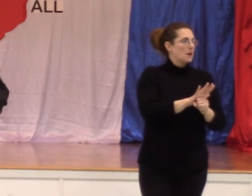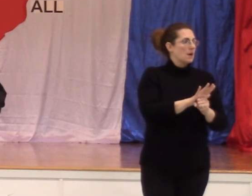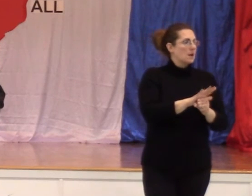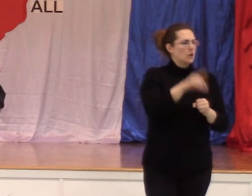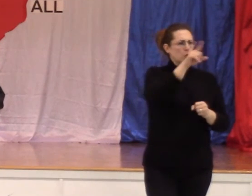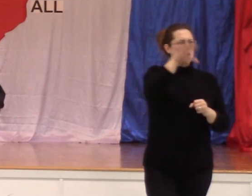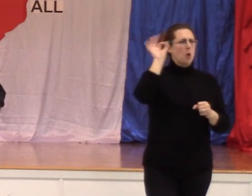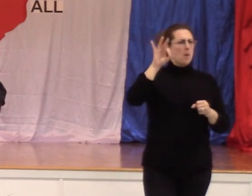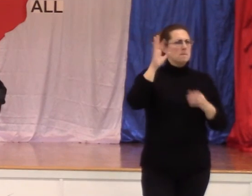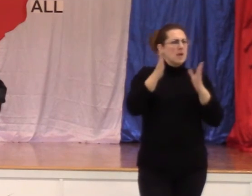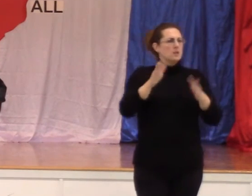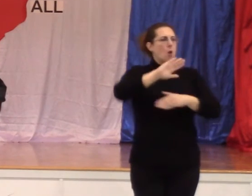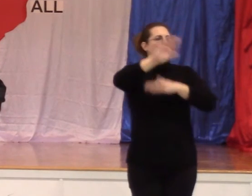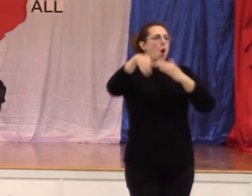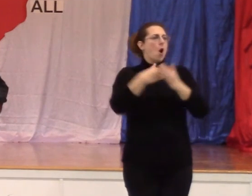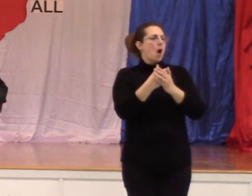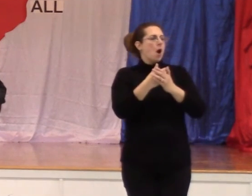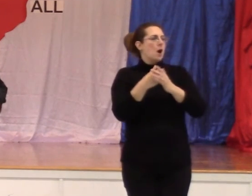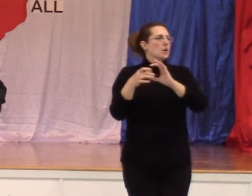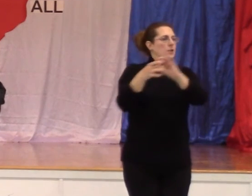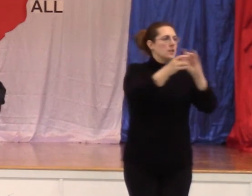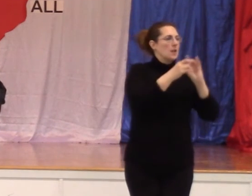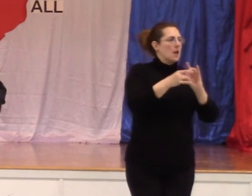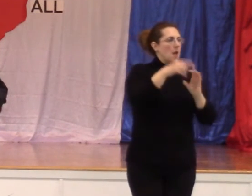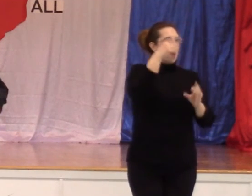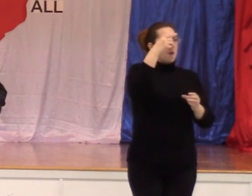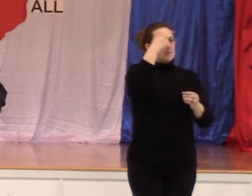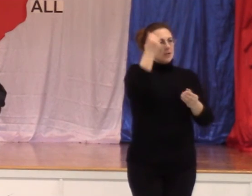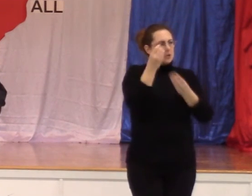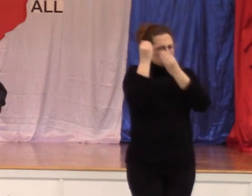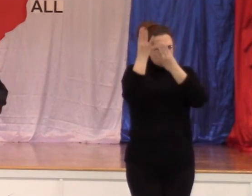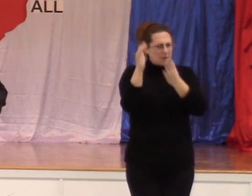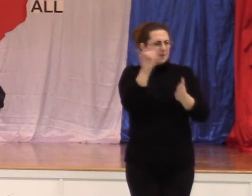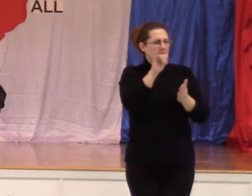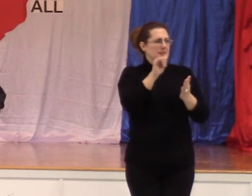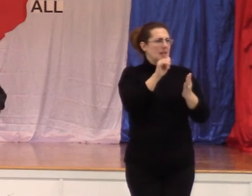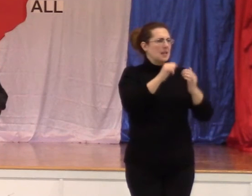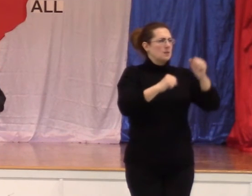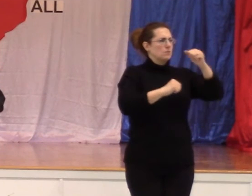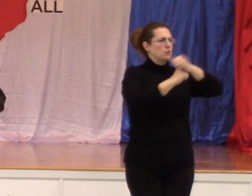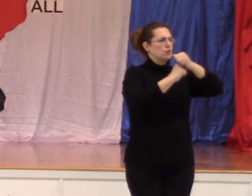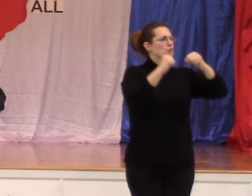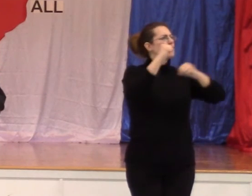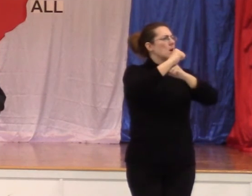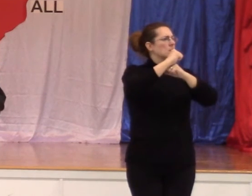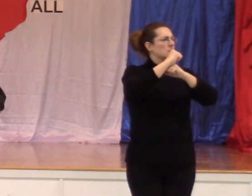You pastors are all united because you submit to the same structure. You sign the Constitution and bylaws.